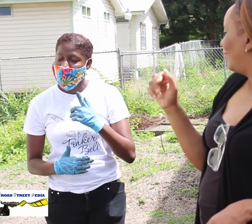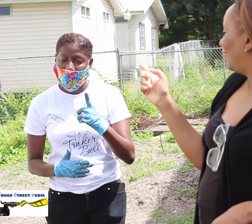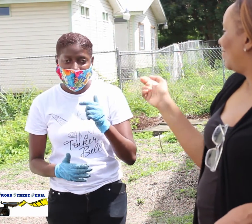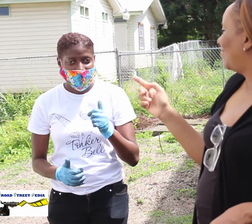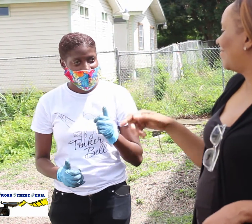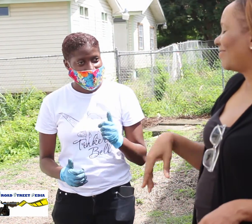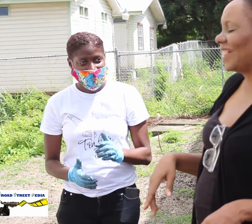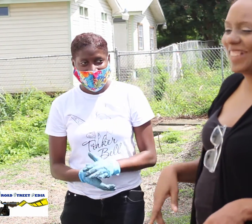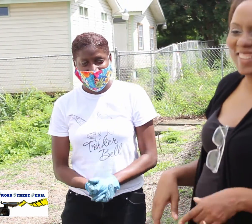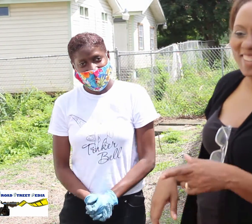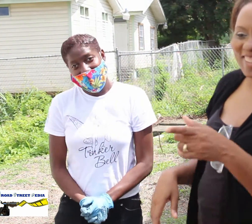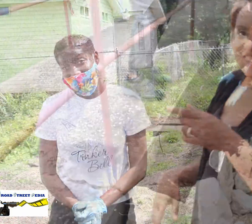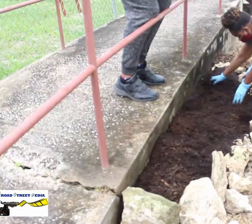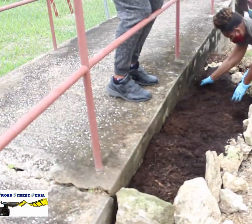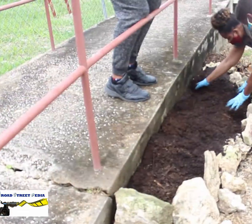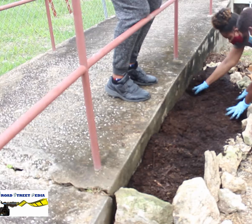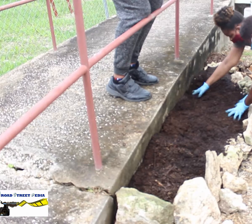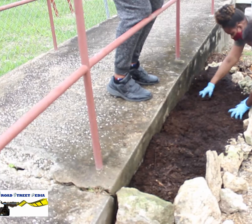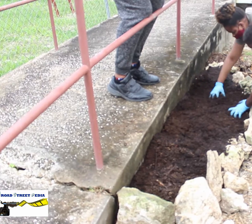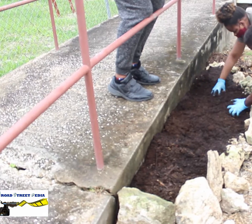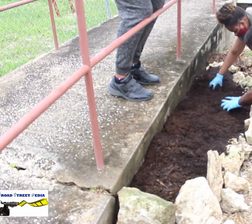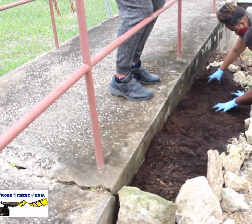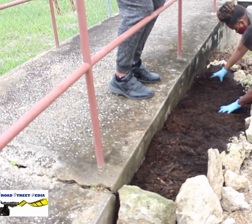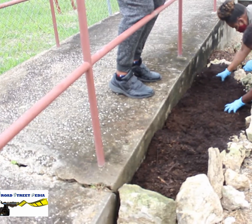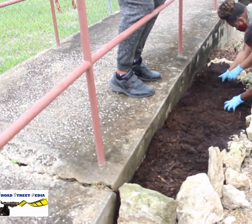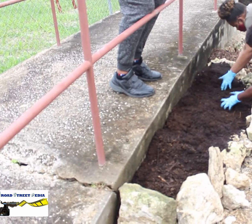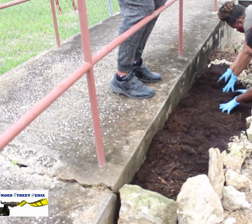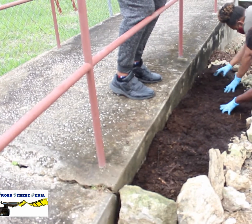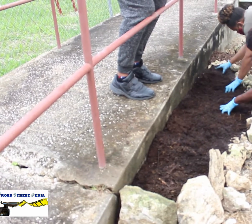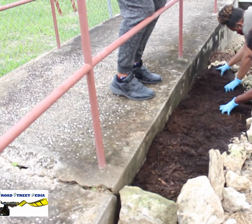At the end, we can plant